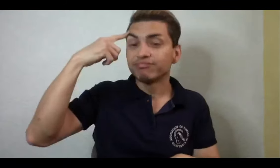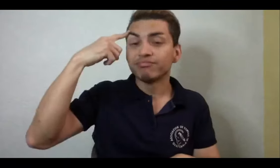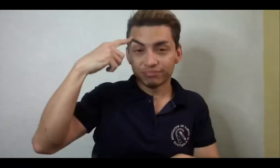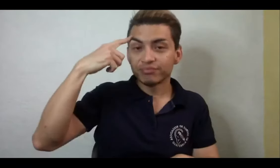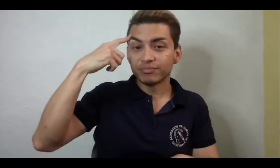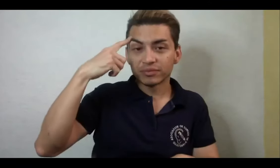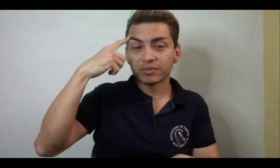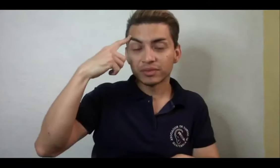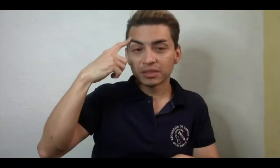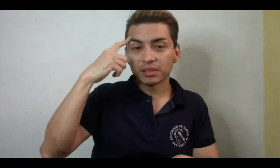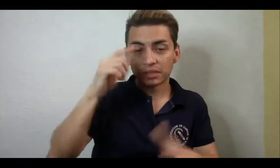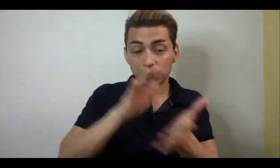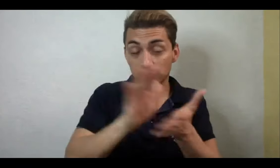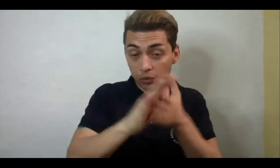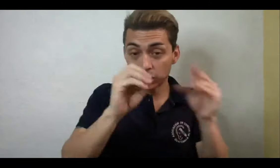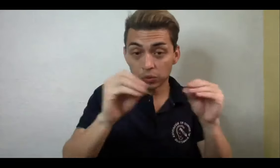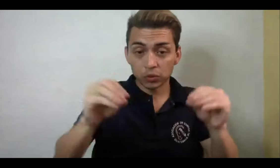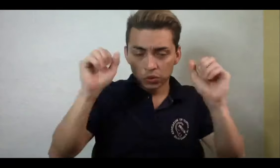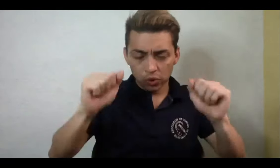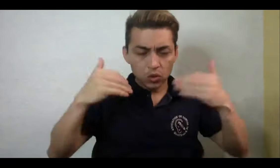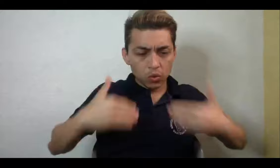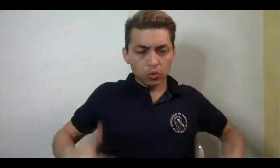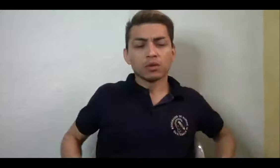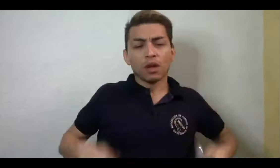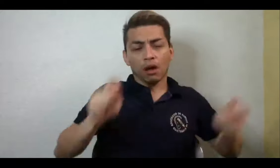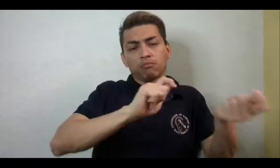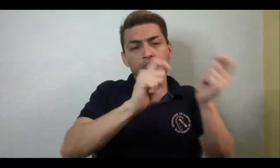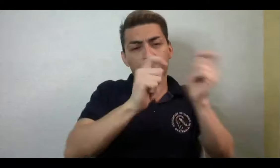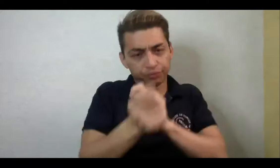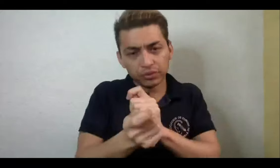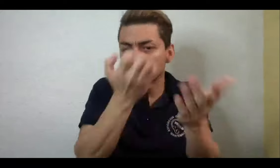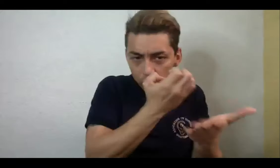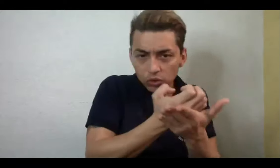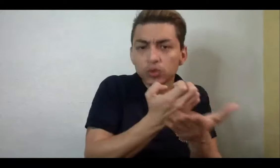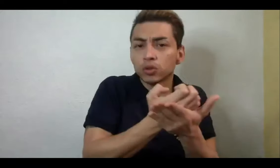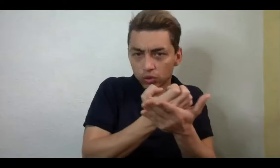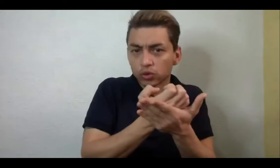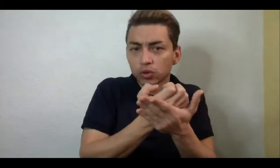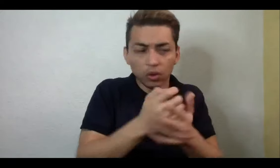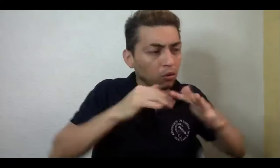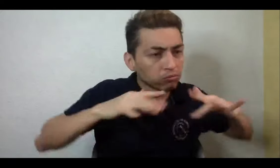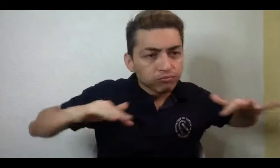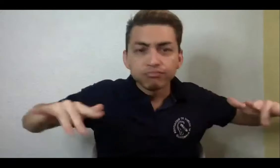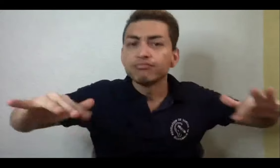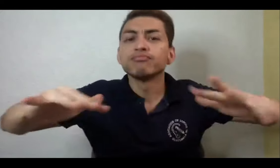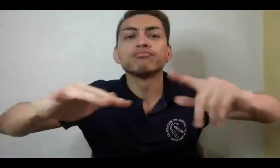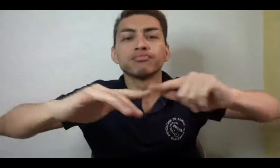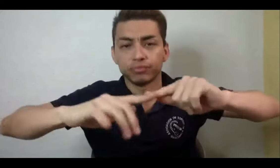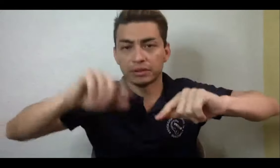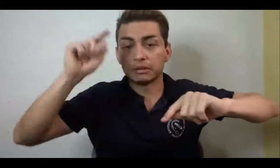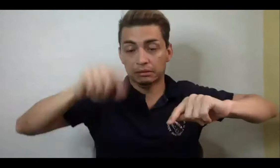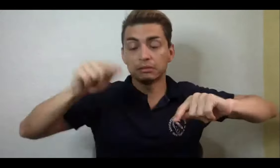transformation, economic and environmental sustainability. Education is the building block